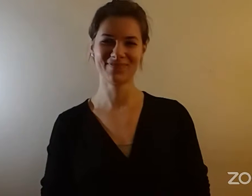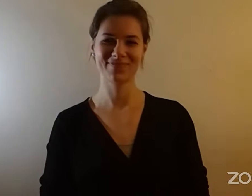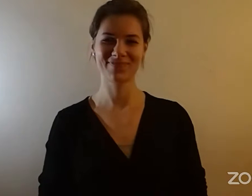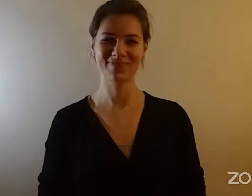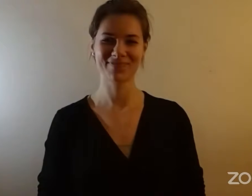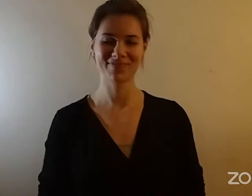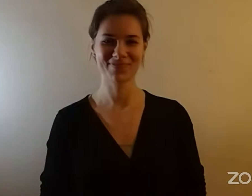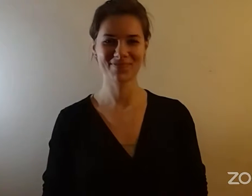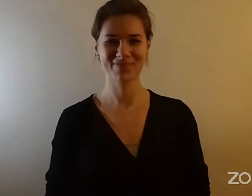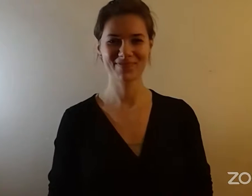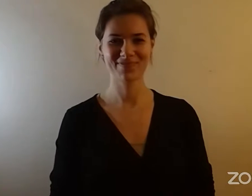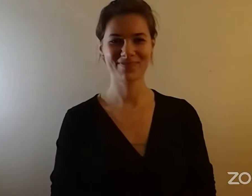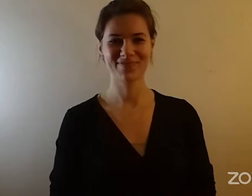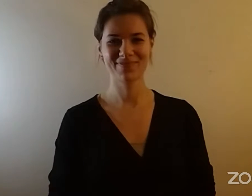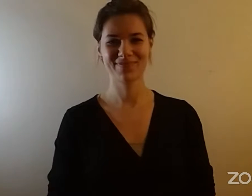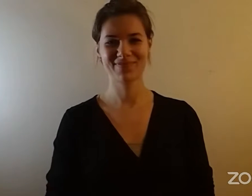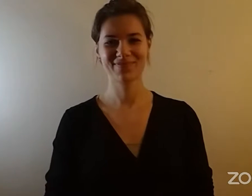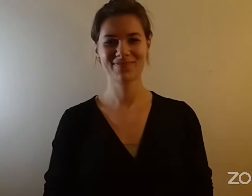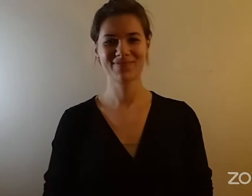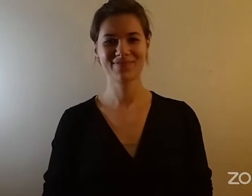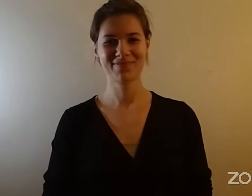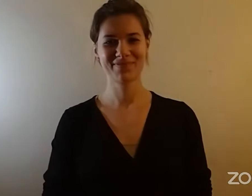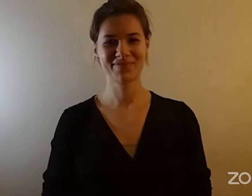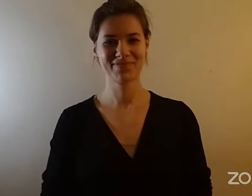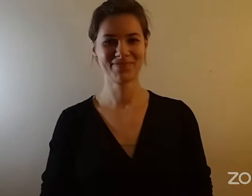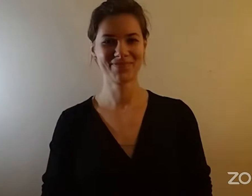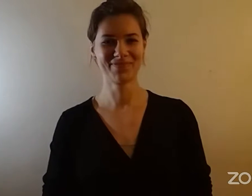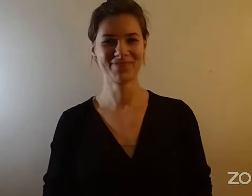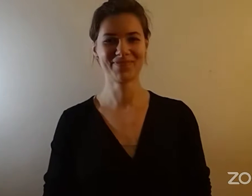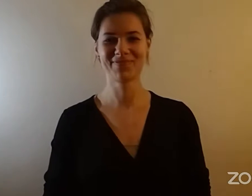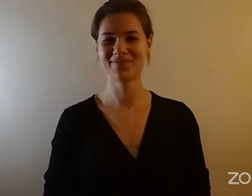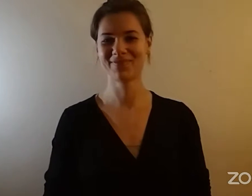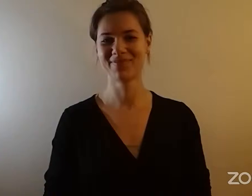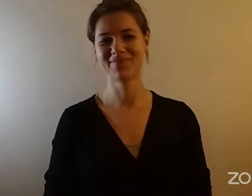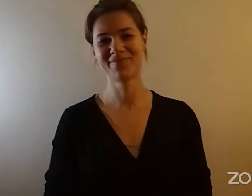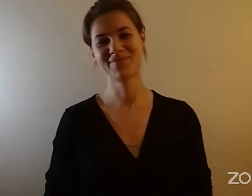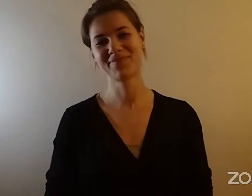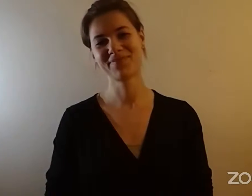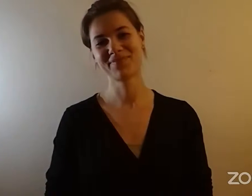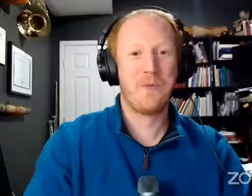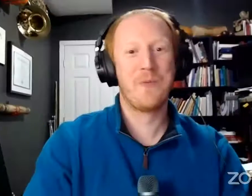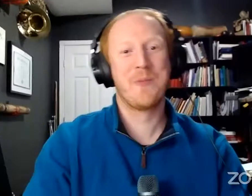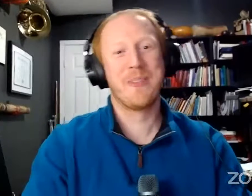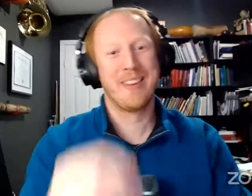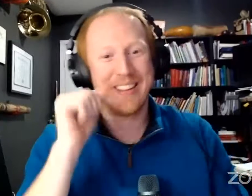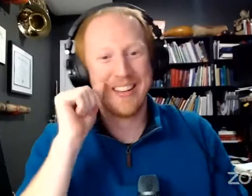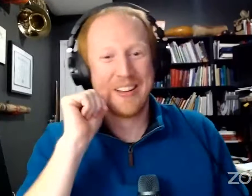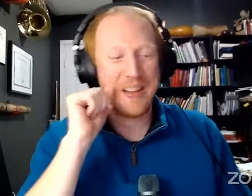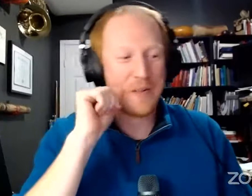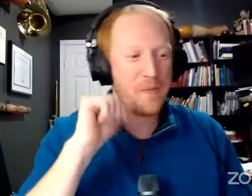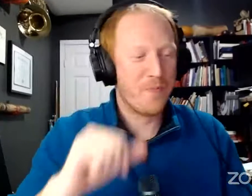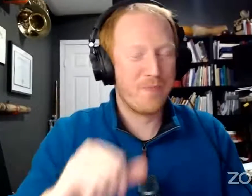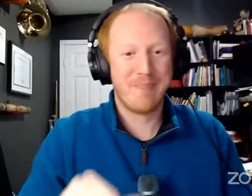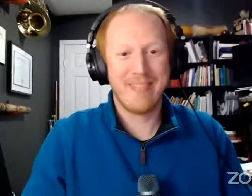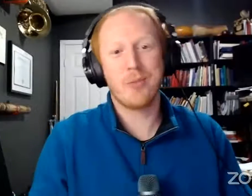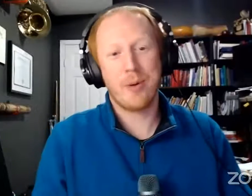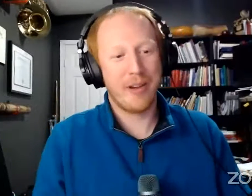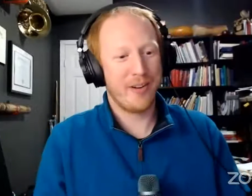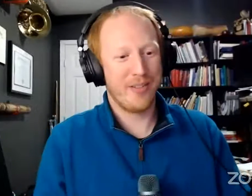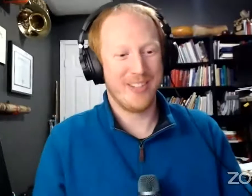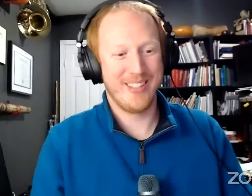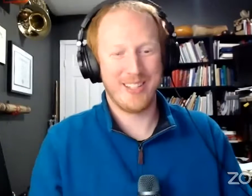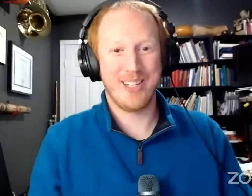in around us, may the distancing not confound us. Very, very, very, very viral. Scary,